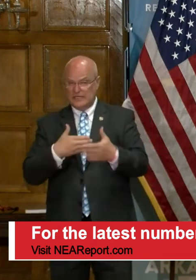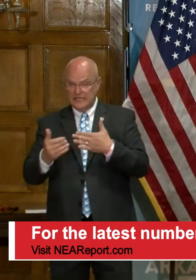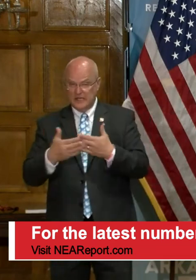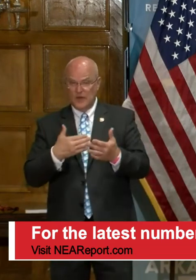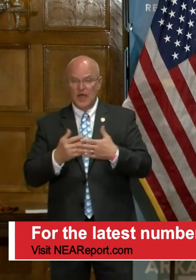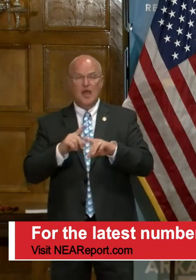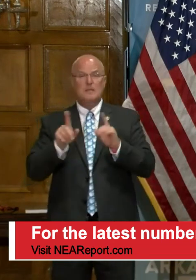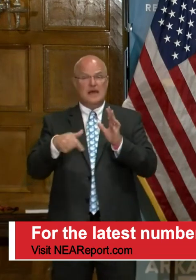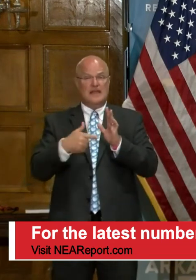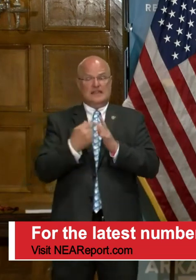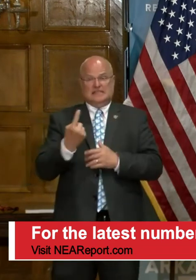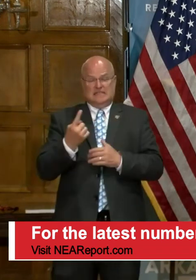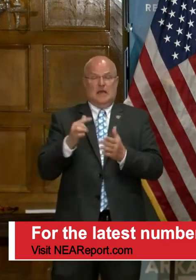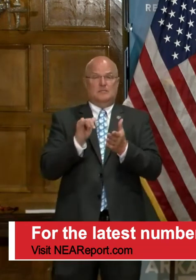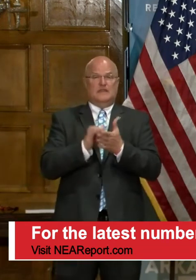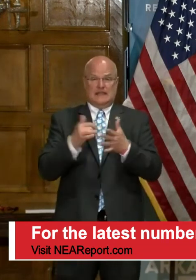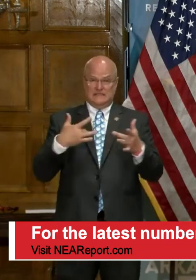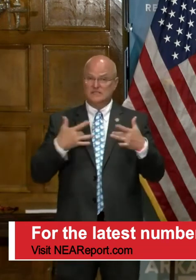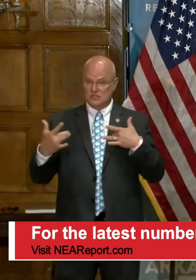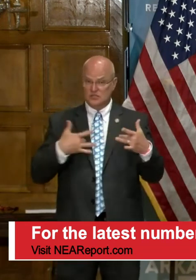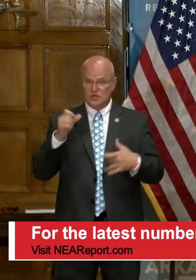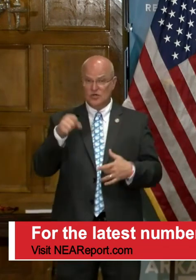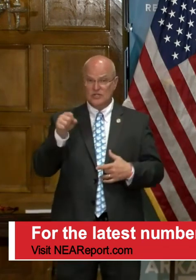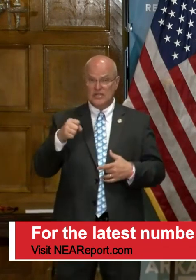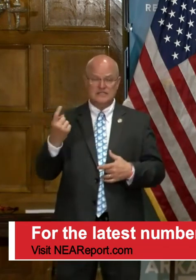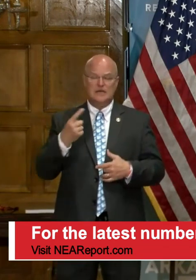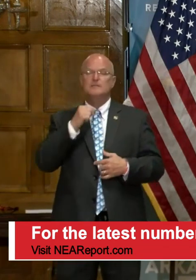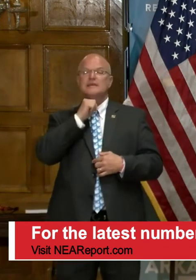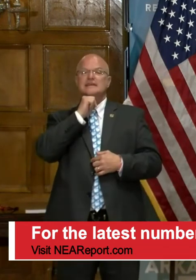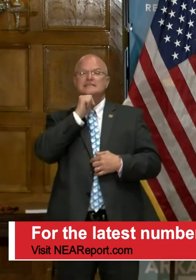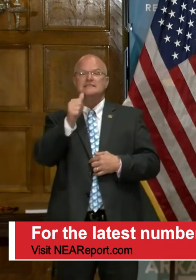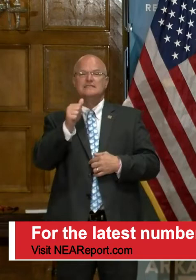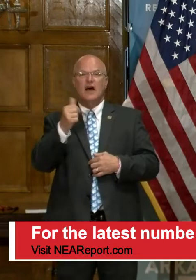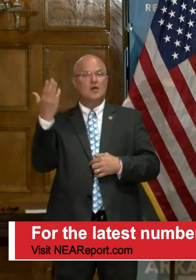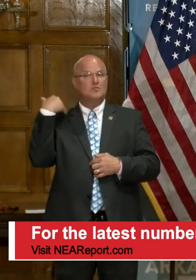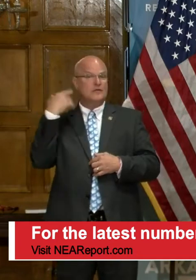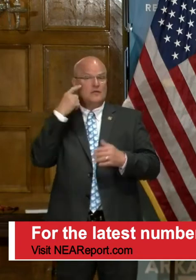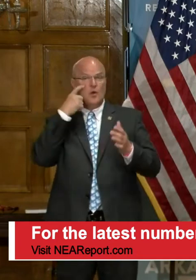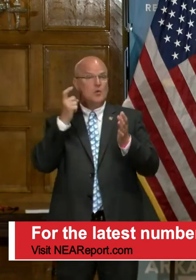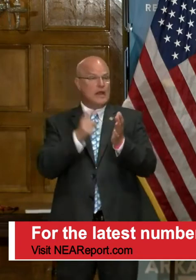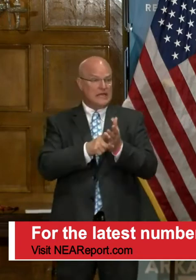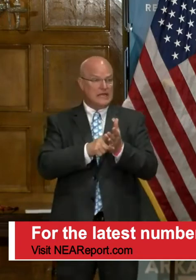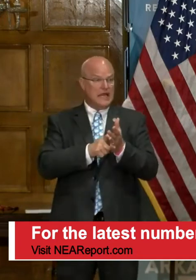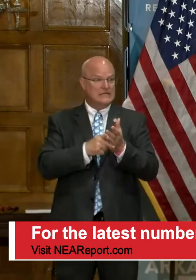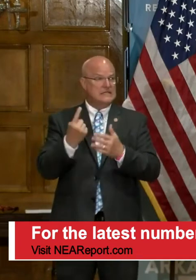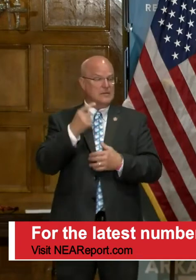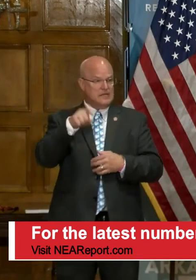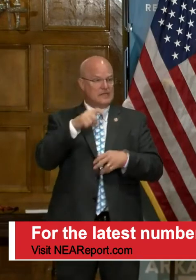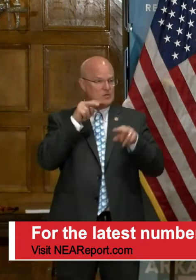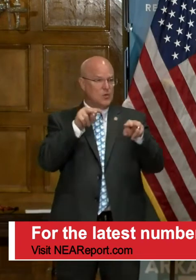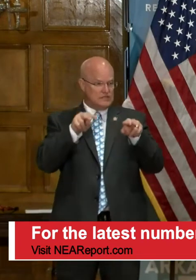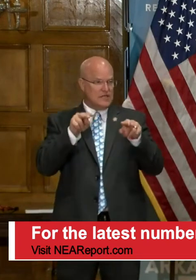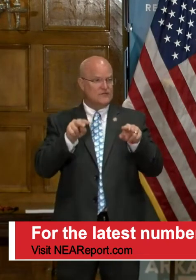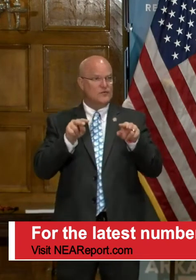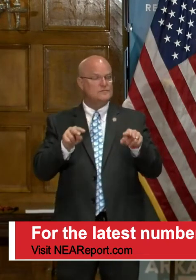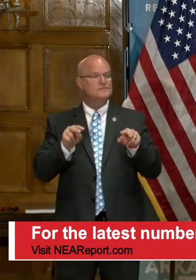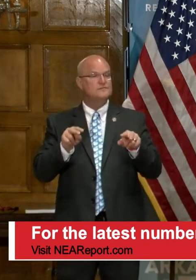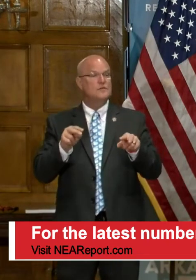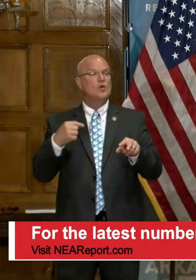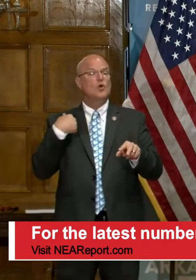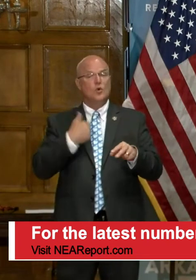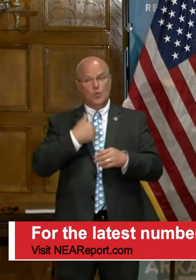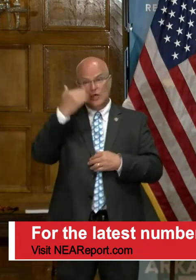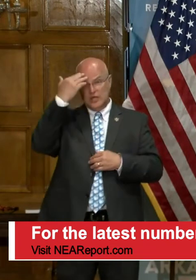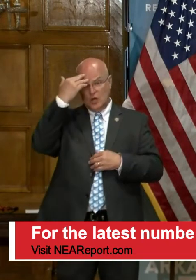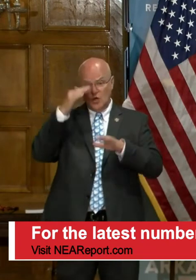state, but this is something that's of concern. It's something that's not been previously recognized and something we need to watch out for. We do